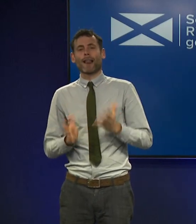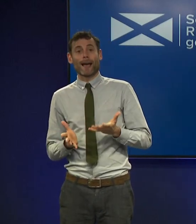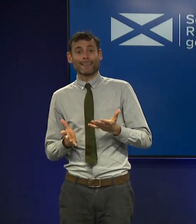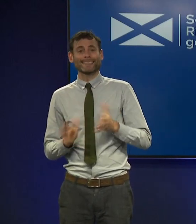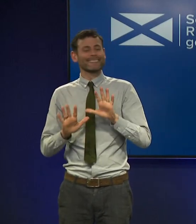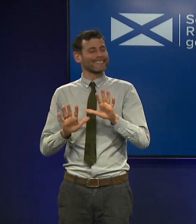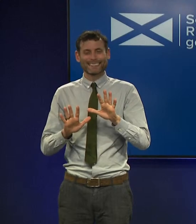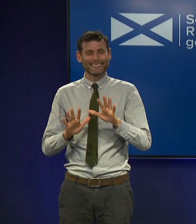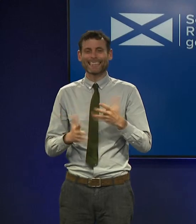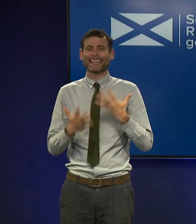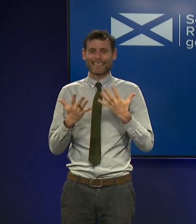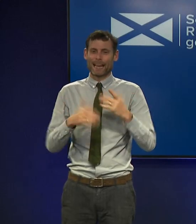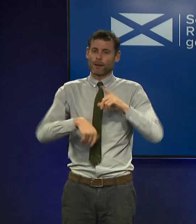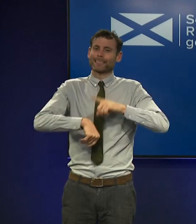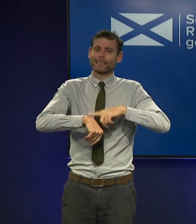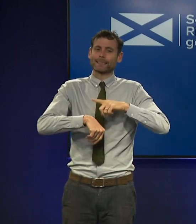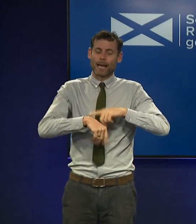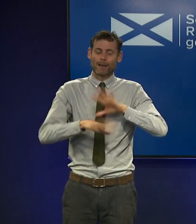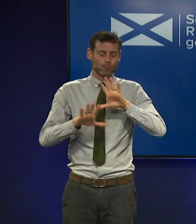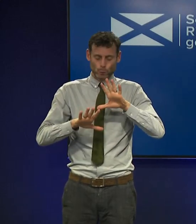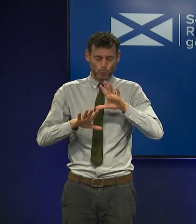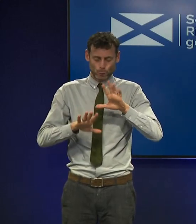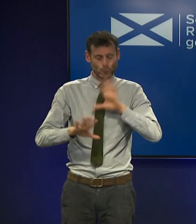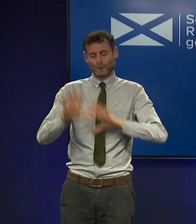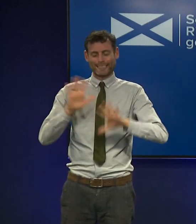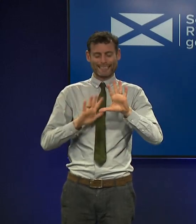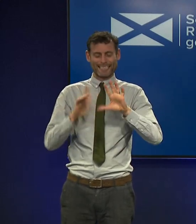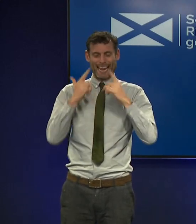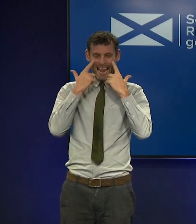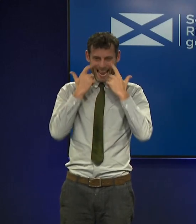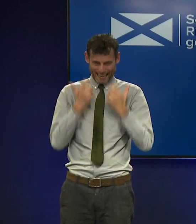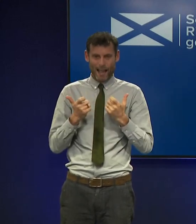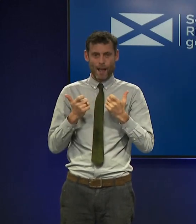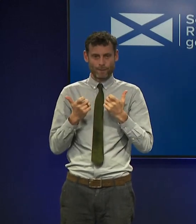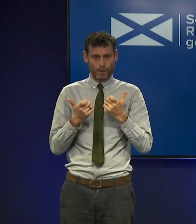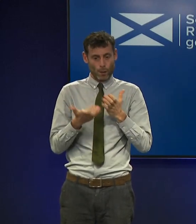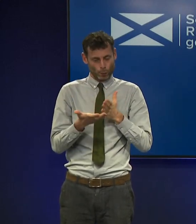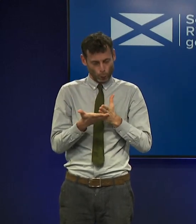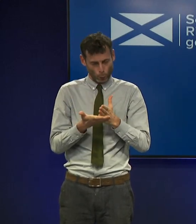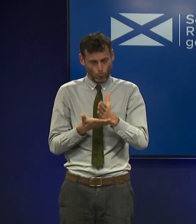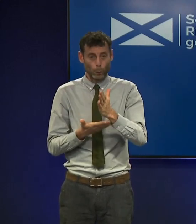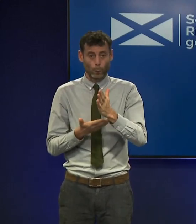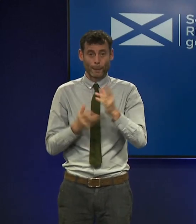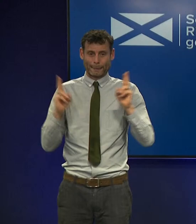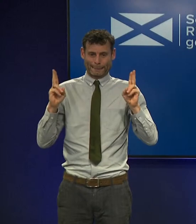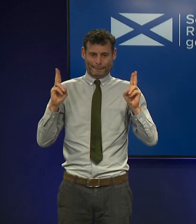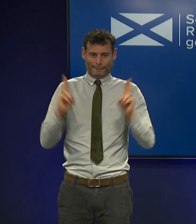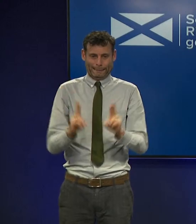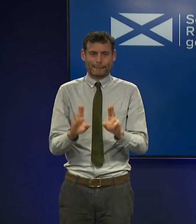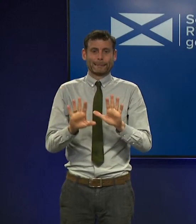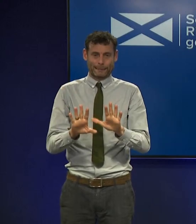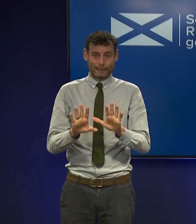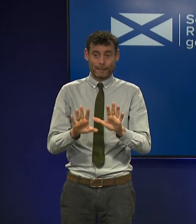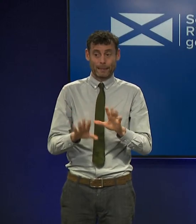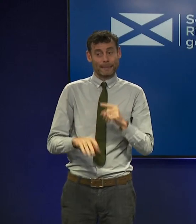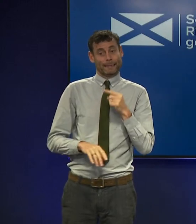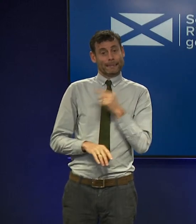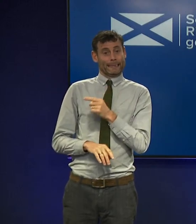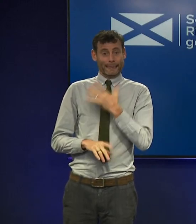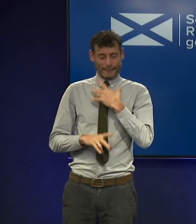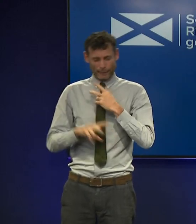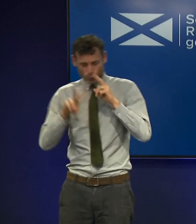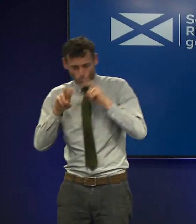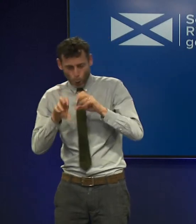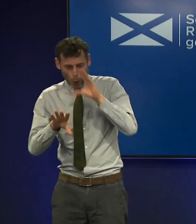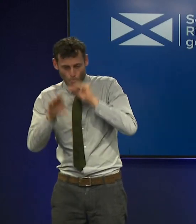all of this. And if we all do that, we maximise our chances of limiting this while we learn more about it without the need for any